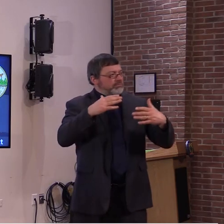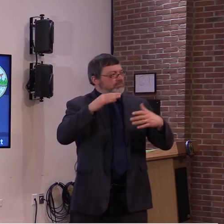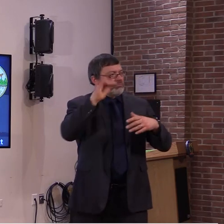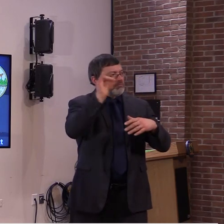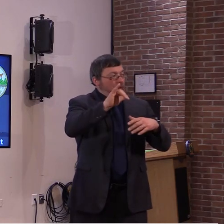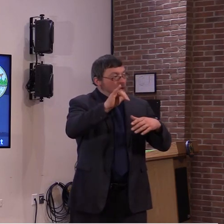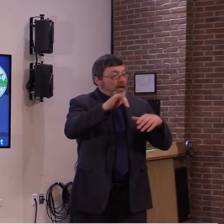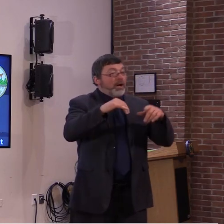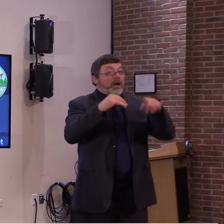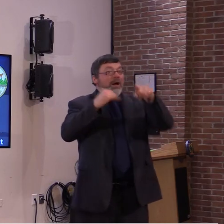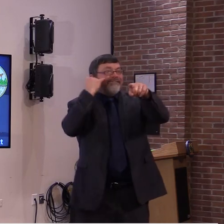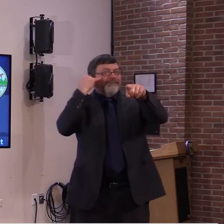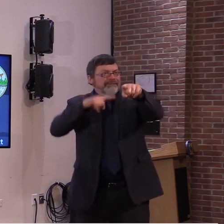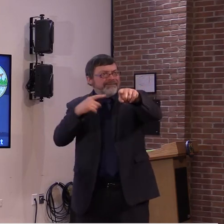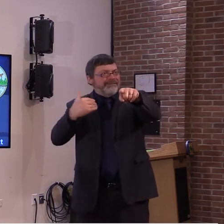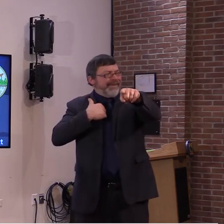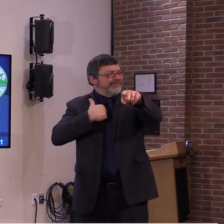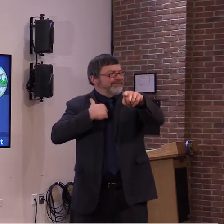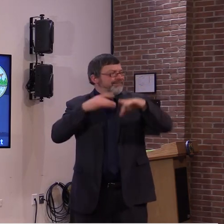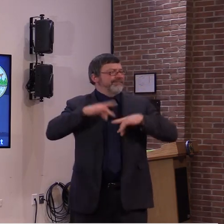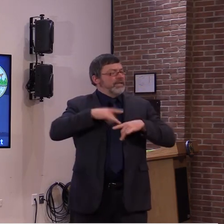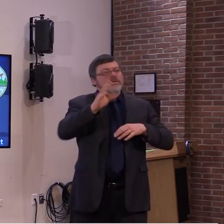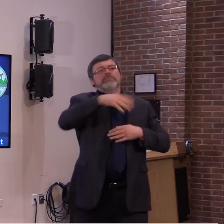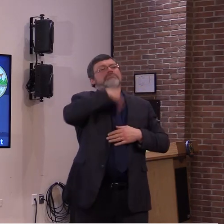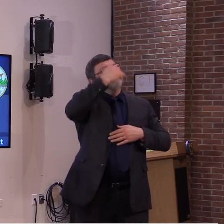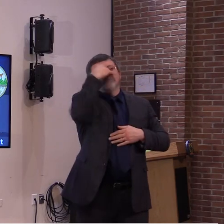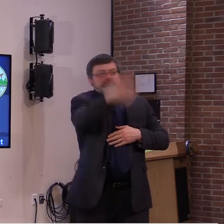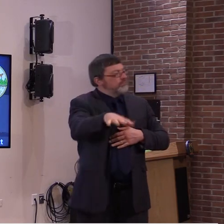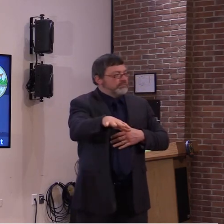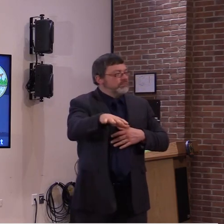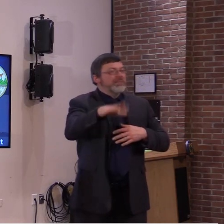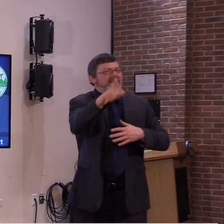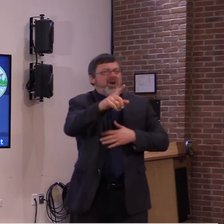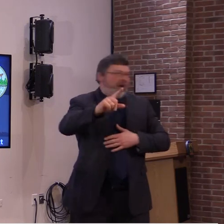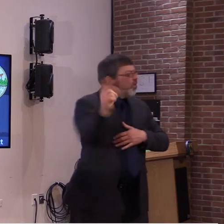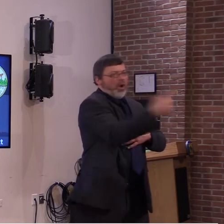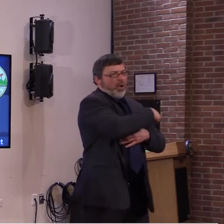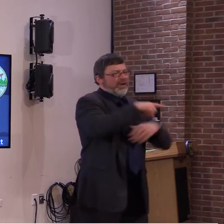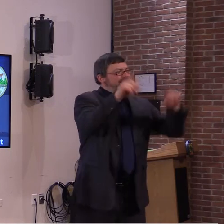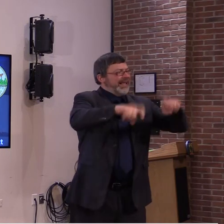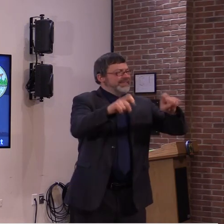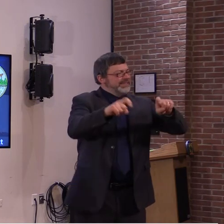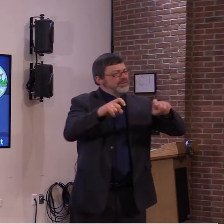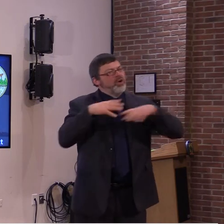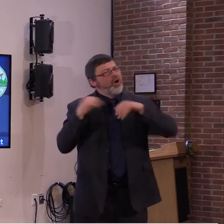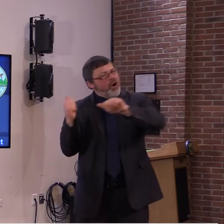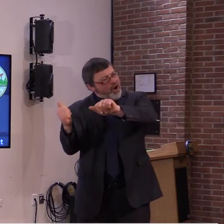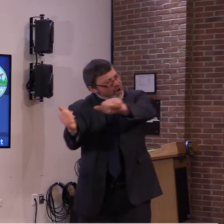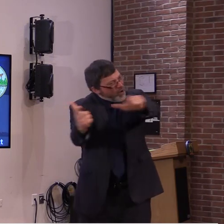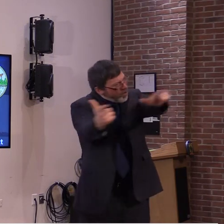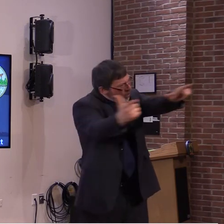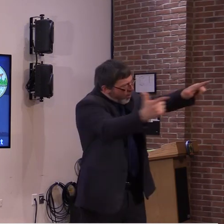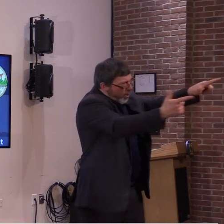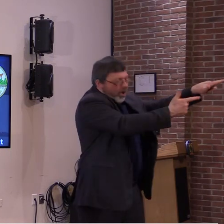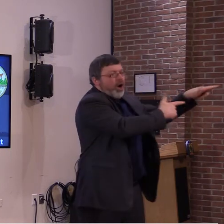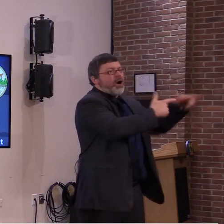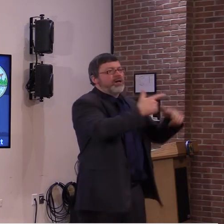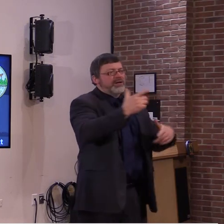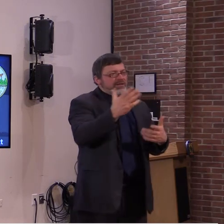been shown to have COVID, please get tested. There's still time to protect our loved ones and our